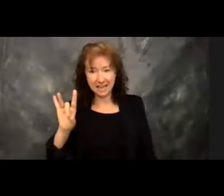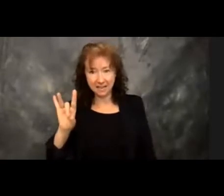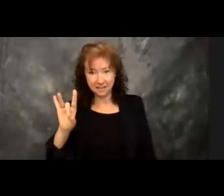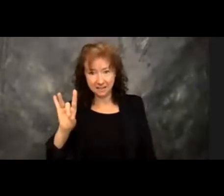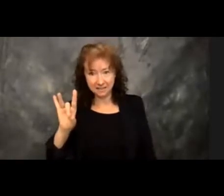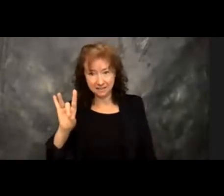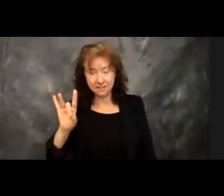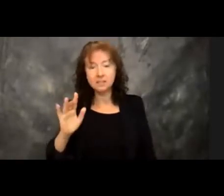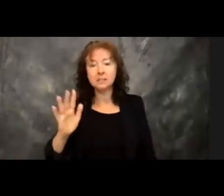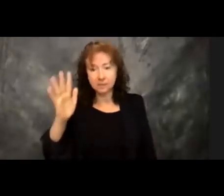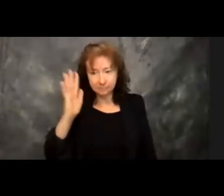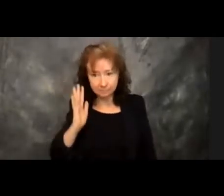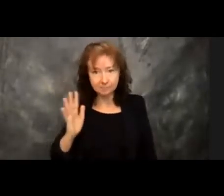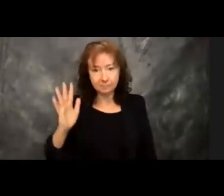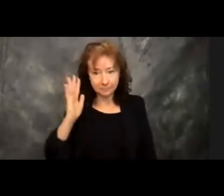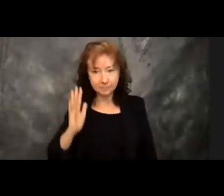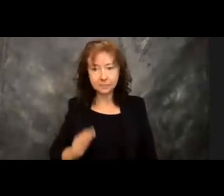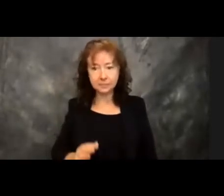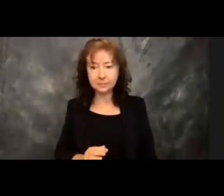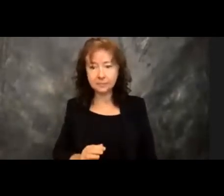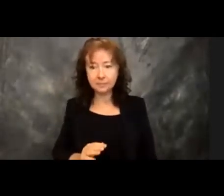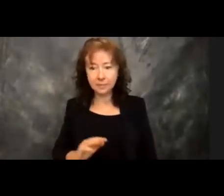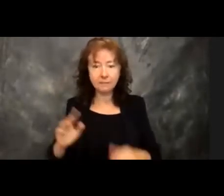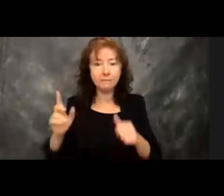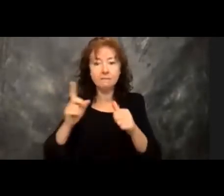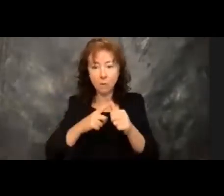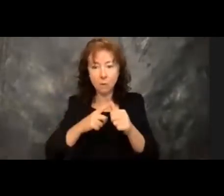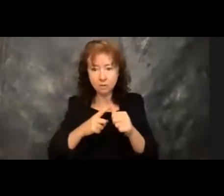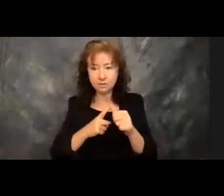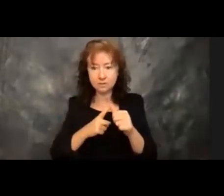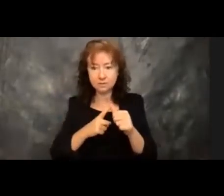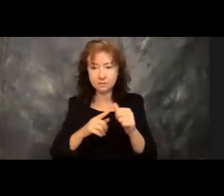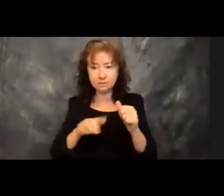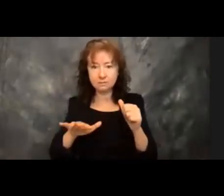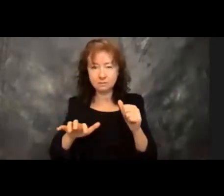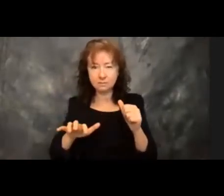first democratic,